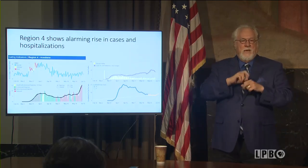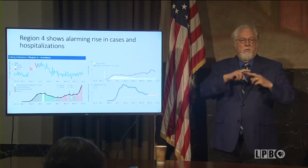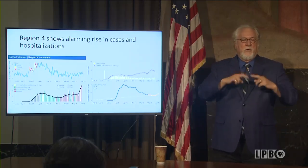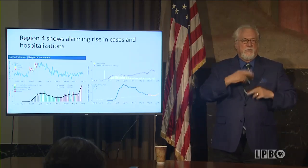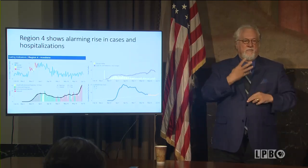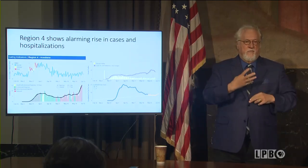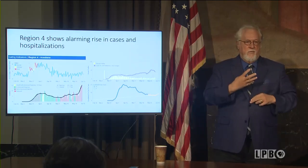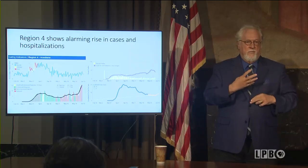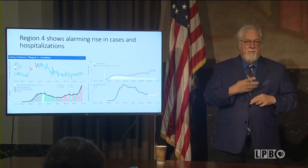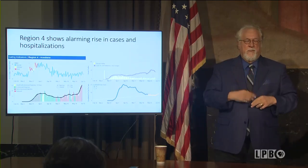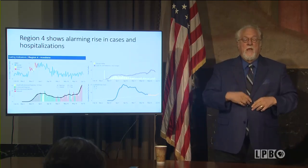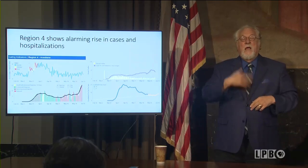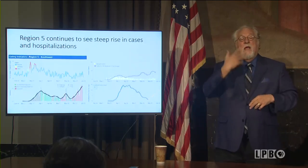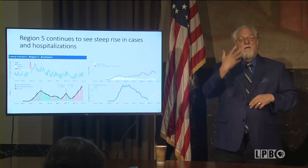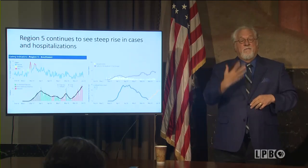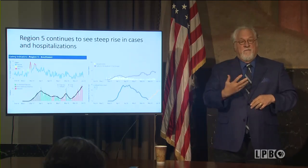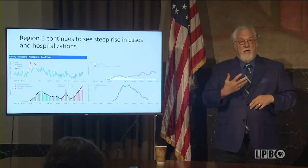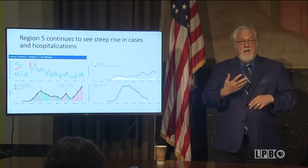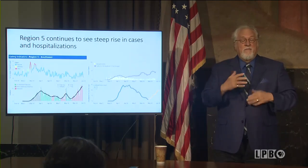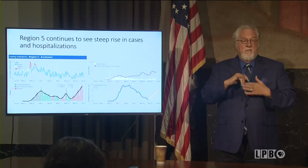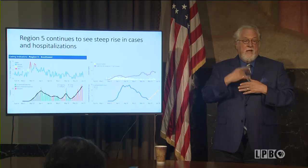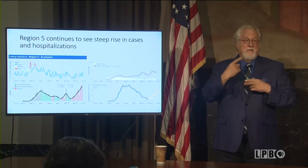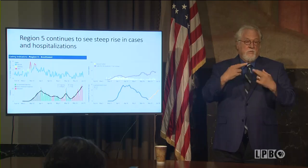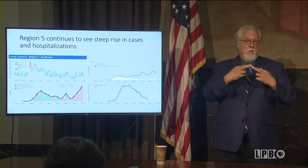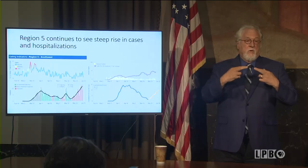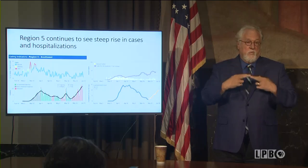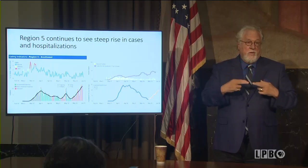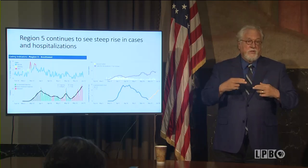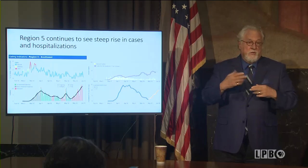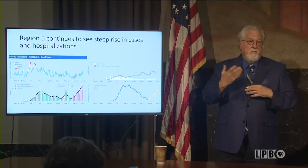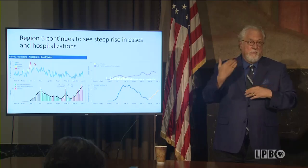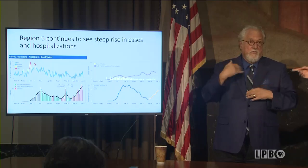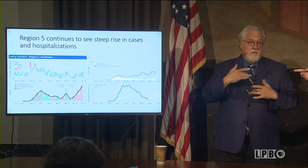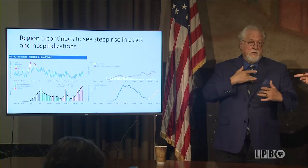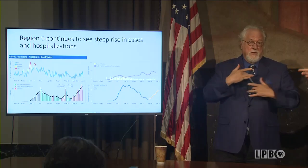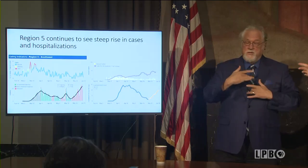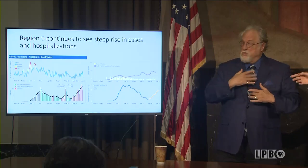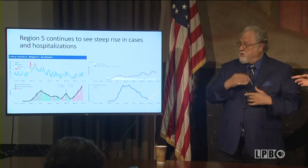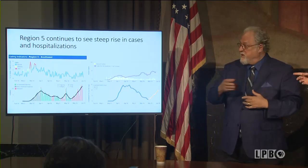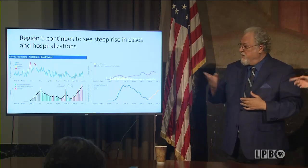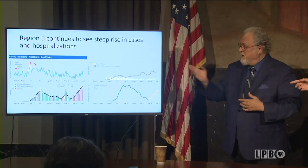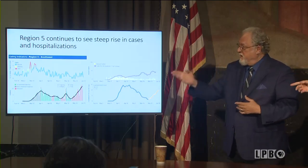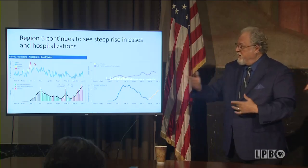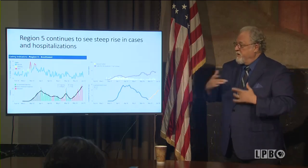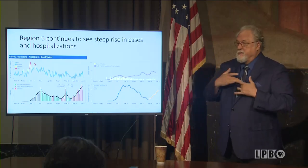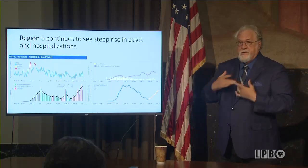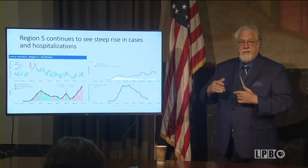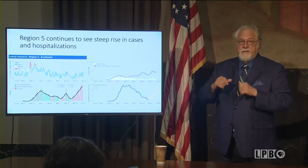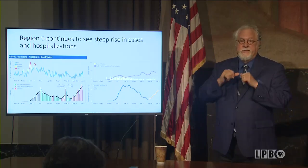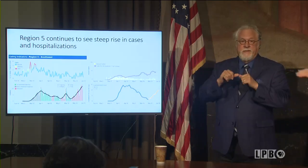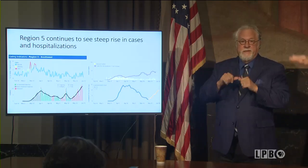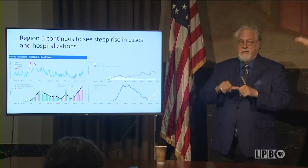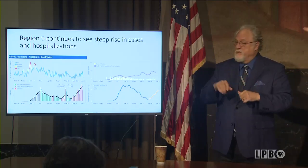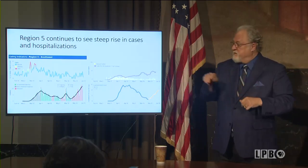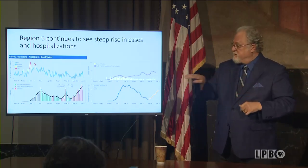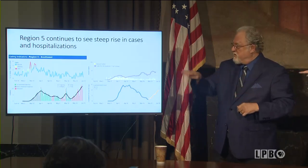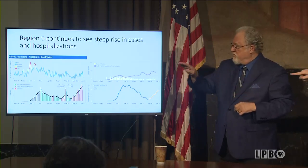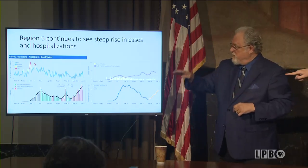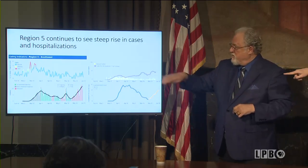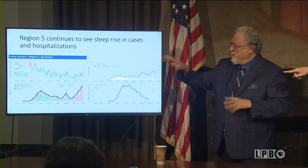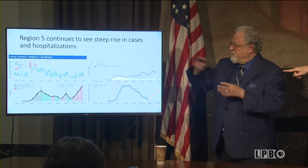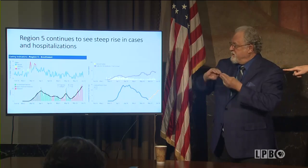4. Region 5 was one of the regions we previously highlighted as a concern, and here that trend has continued. So rising